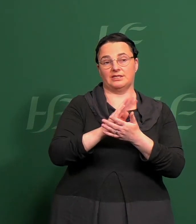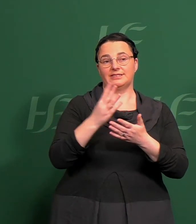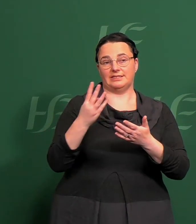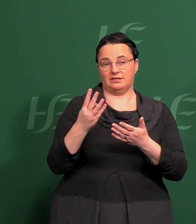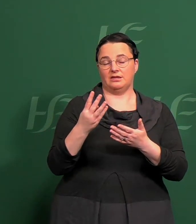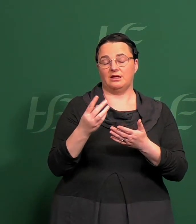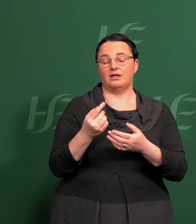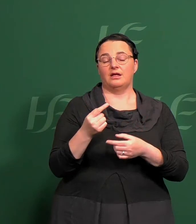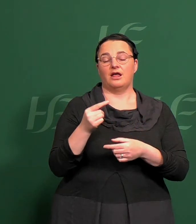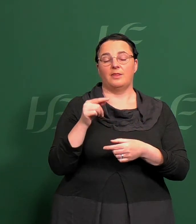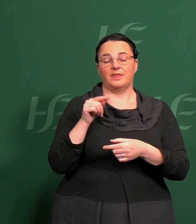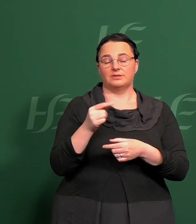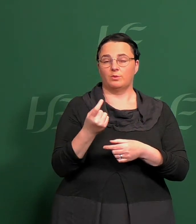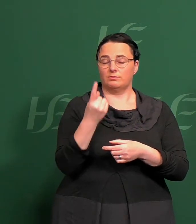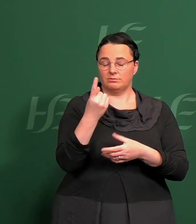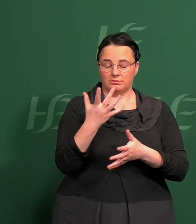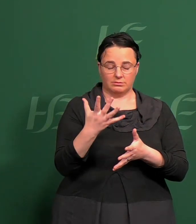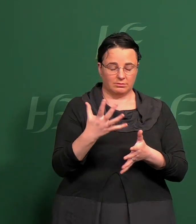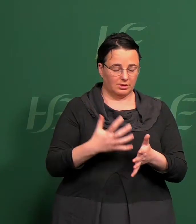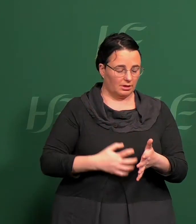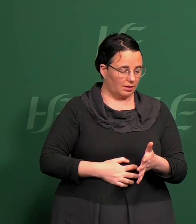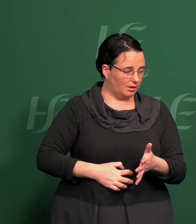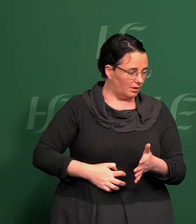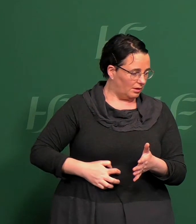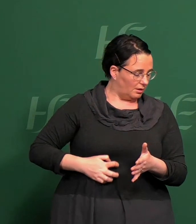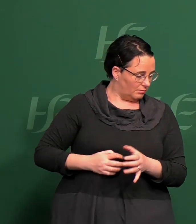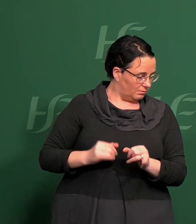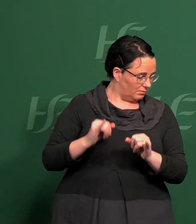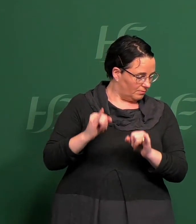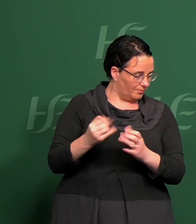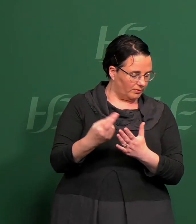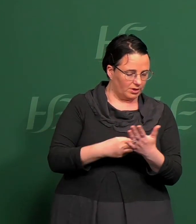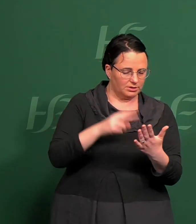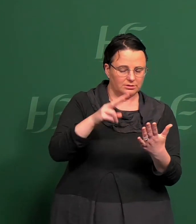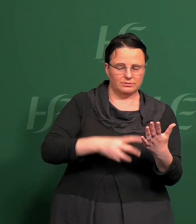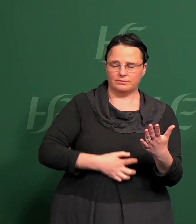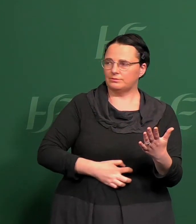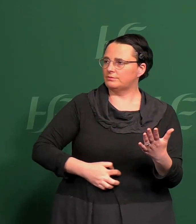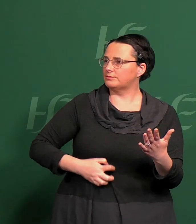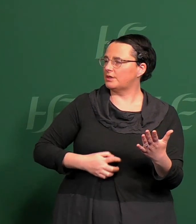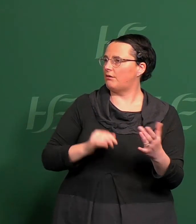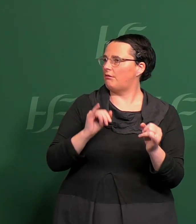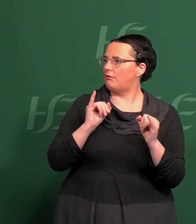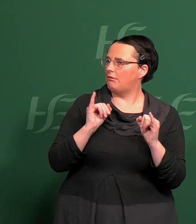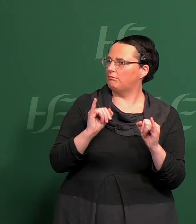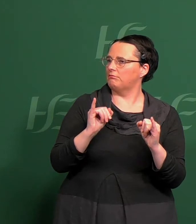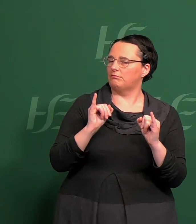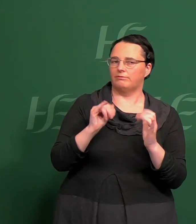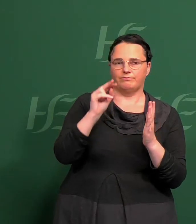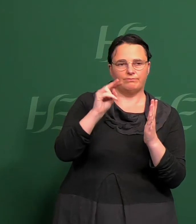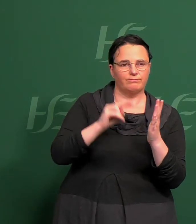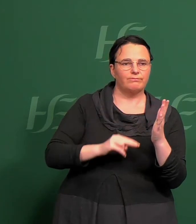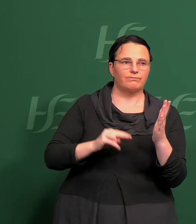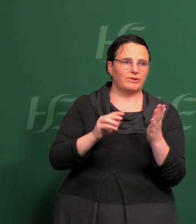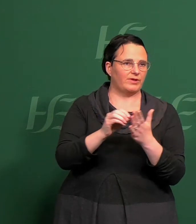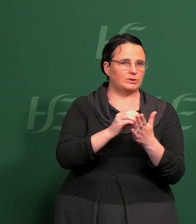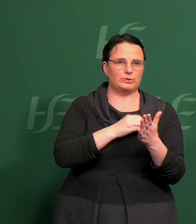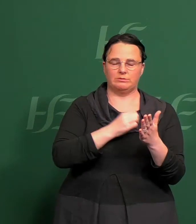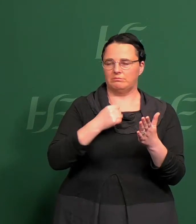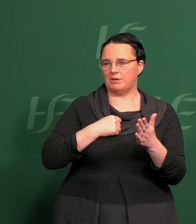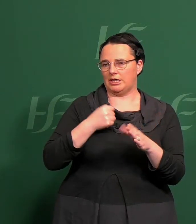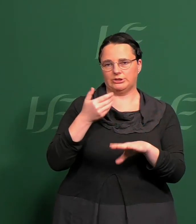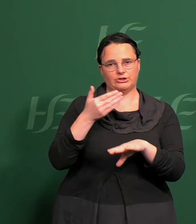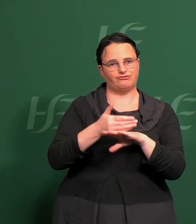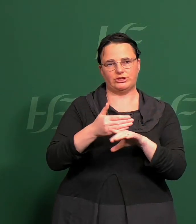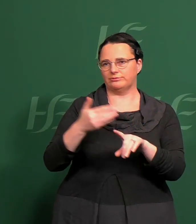been one of the most repulsive reports that I've read, and indeed one of the most gruesome reports that I've had to read in my